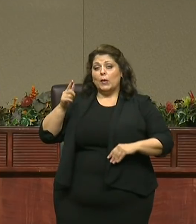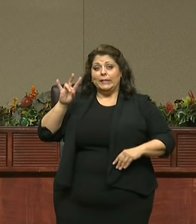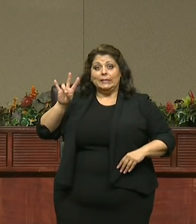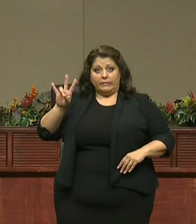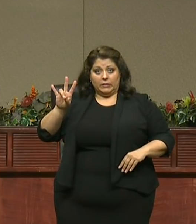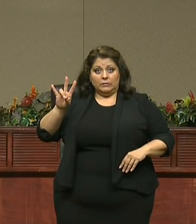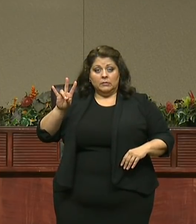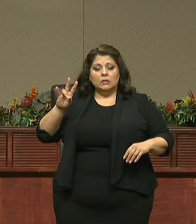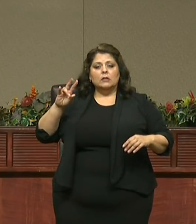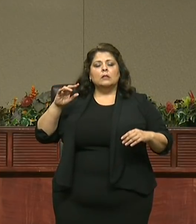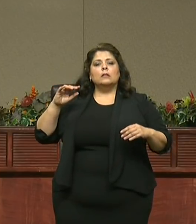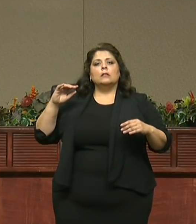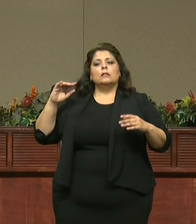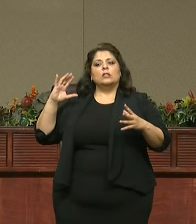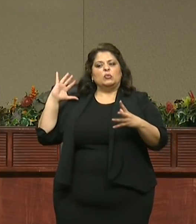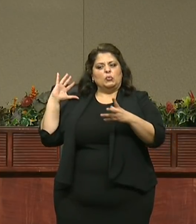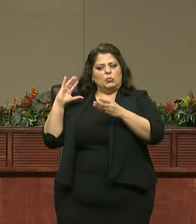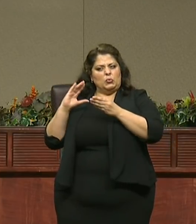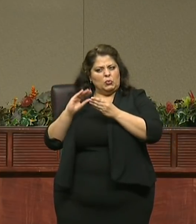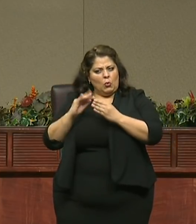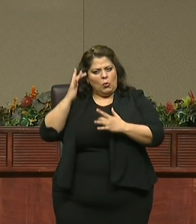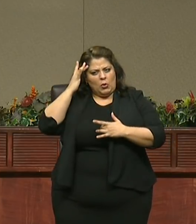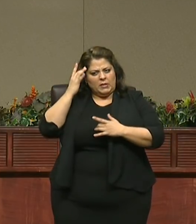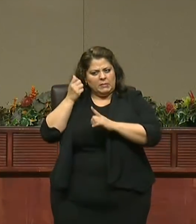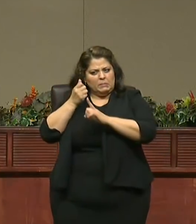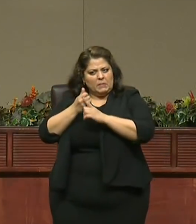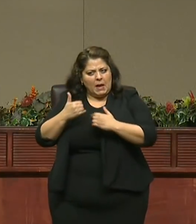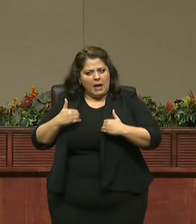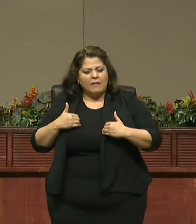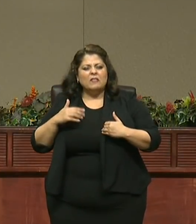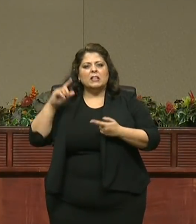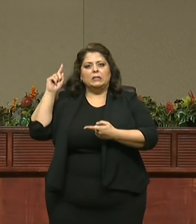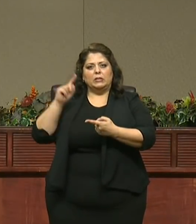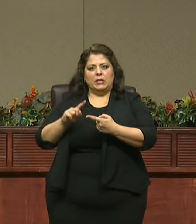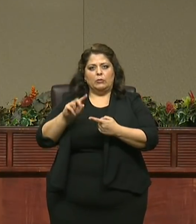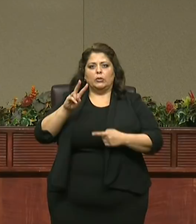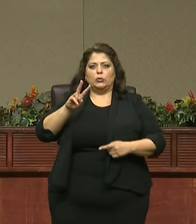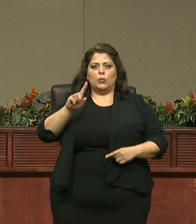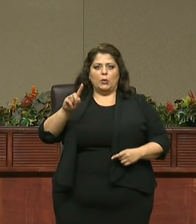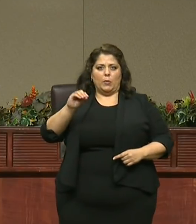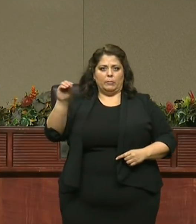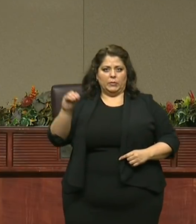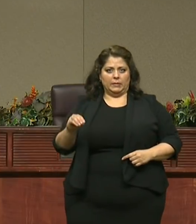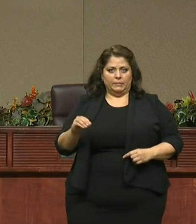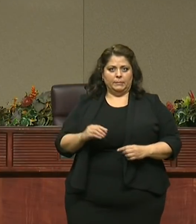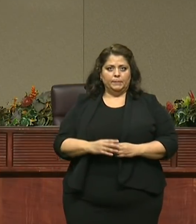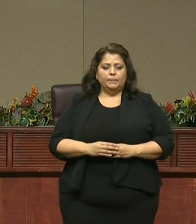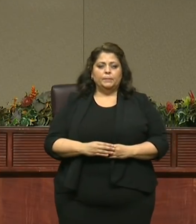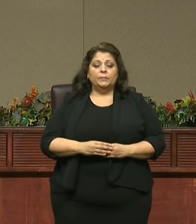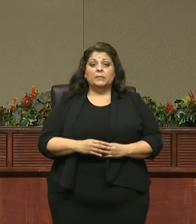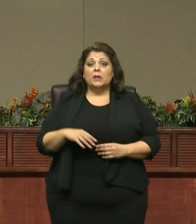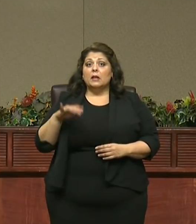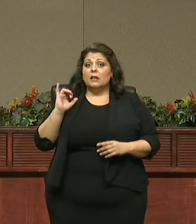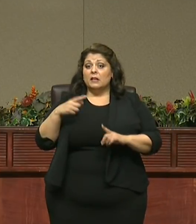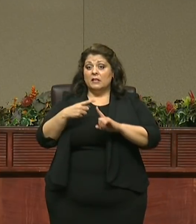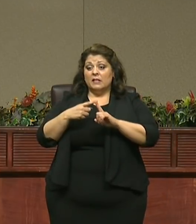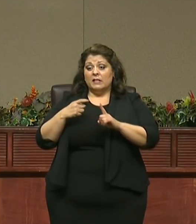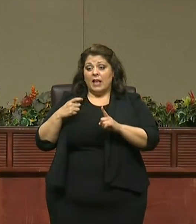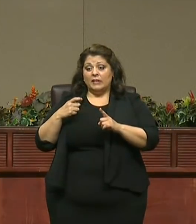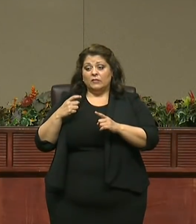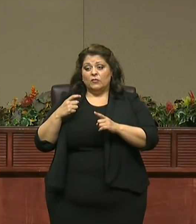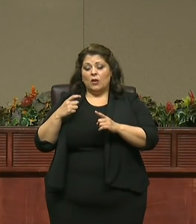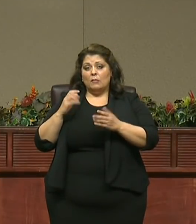a total decrease of the number of cases by 21%. And that is from the prior week